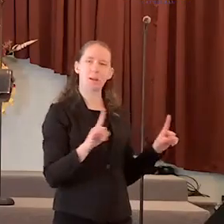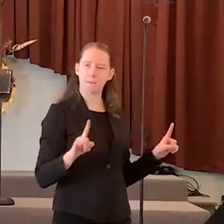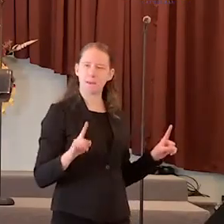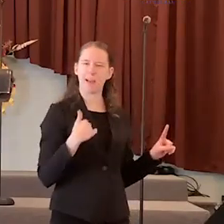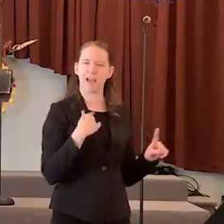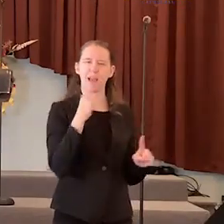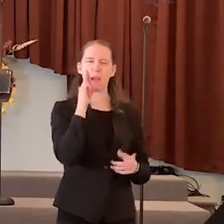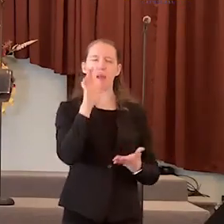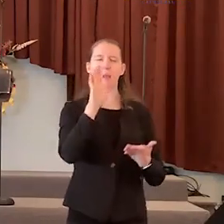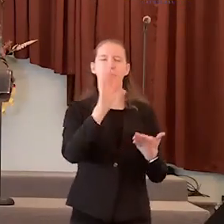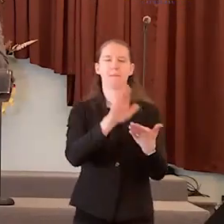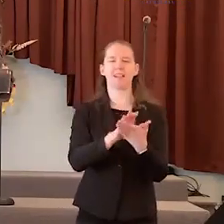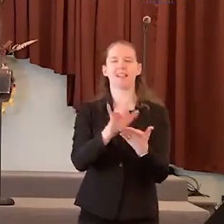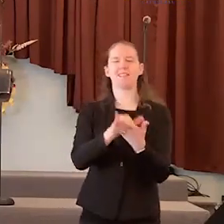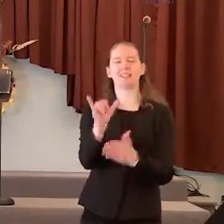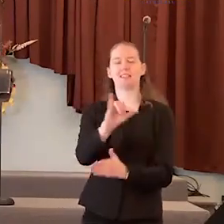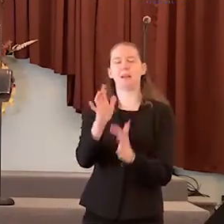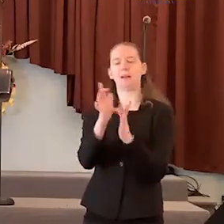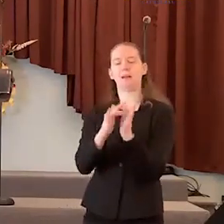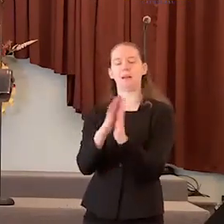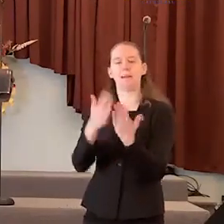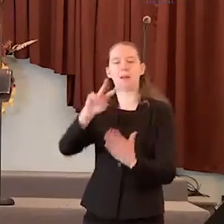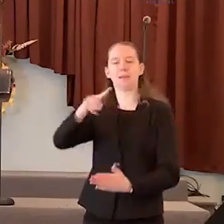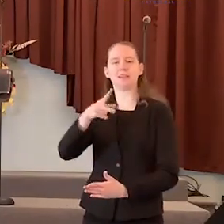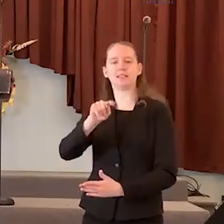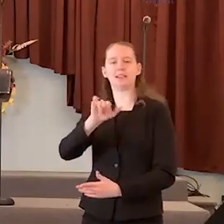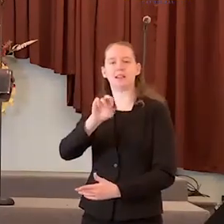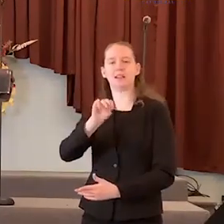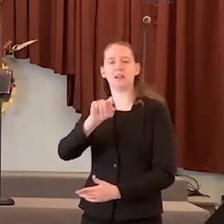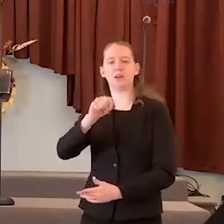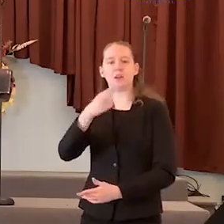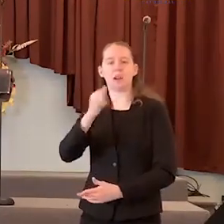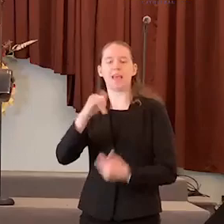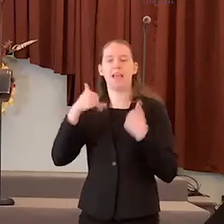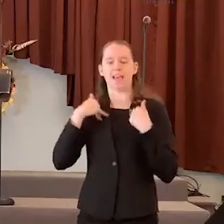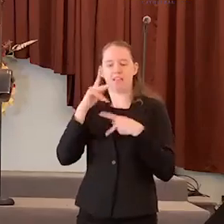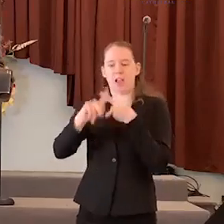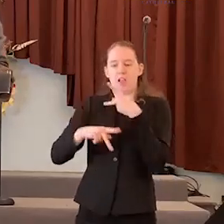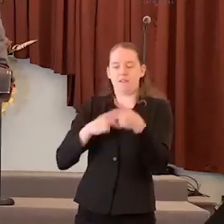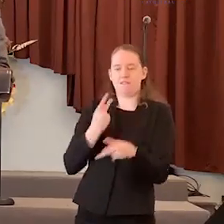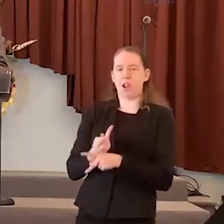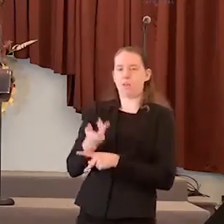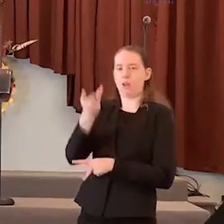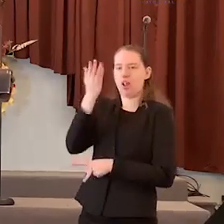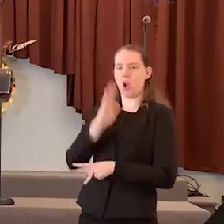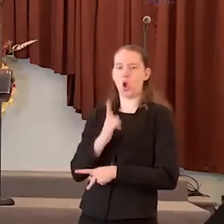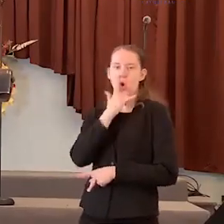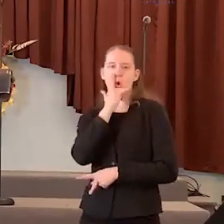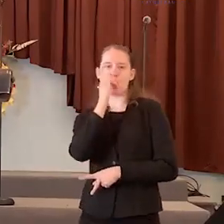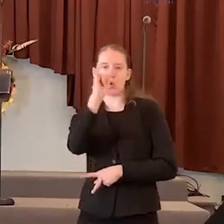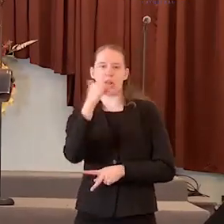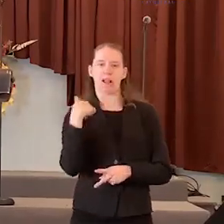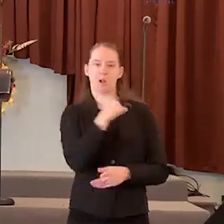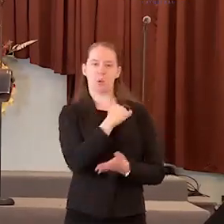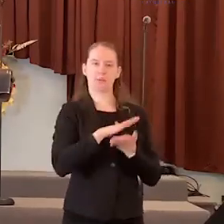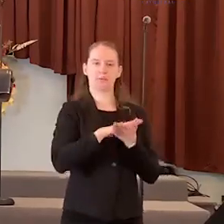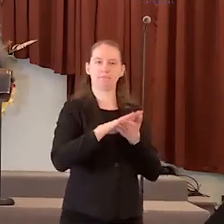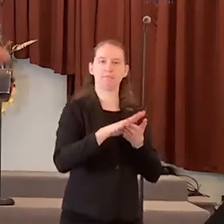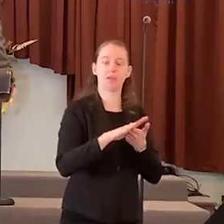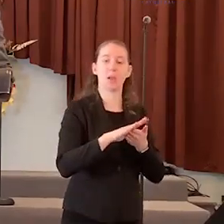believe? This is what 2 Timothy says. Having a form of godliness. in outward appearance of compassion,